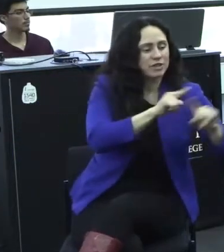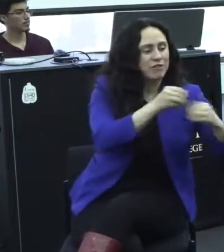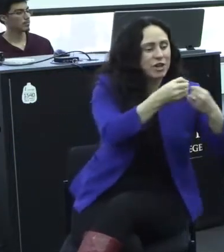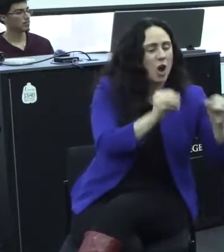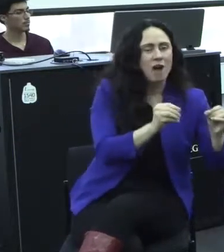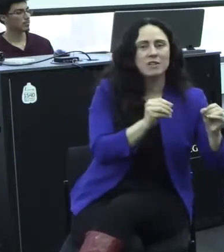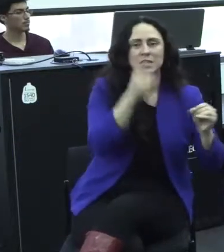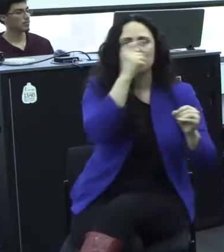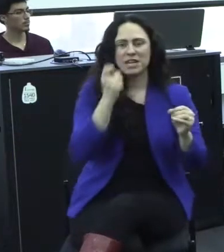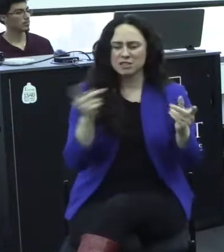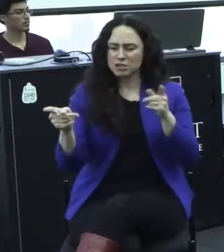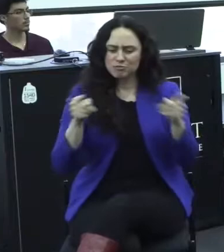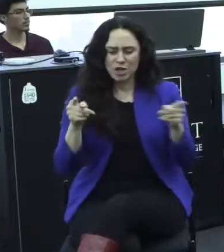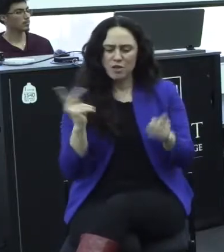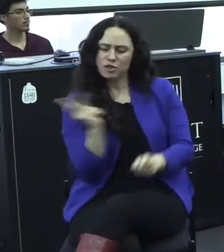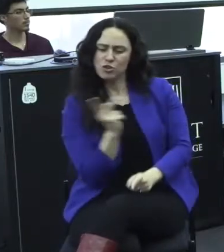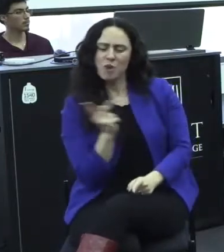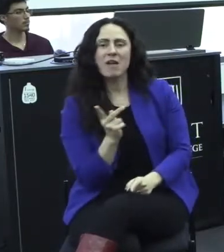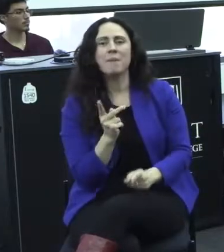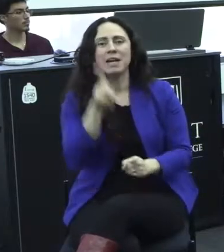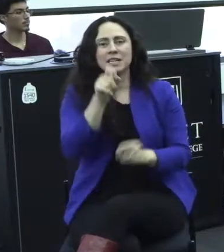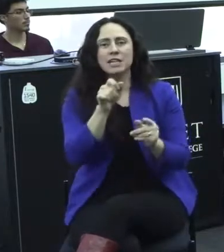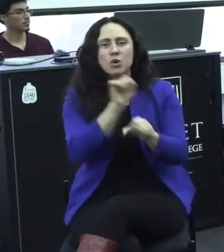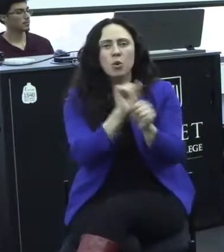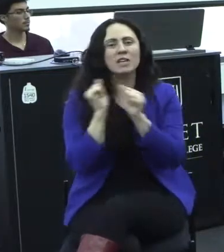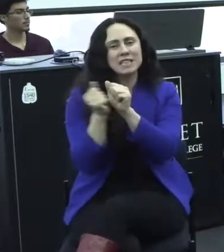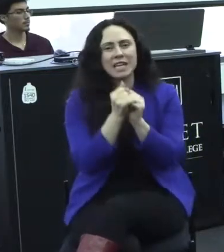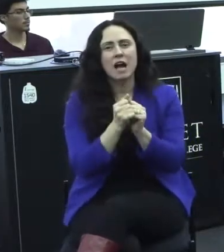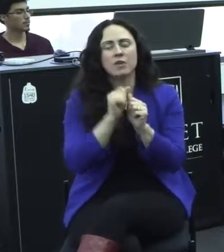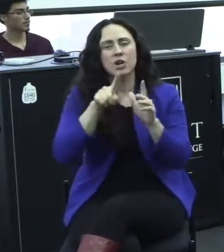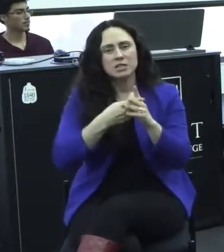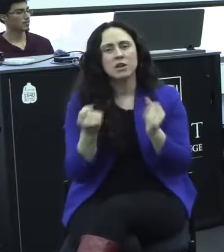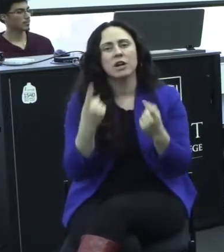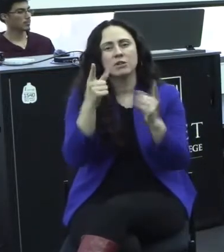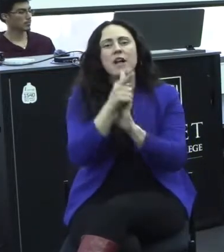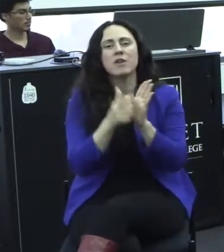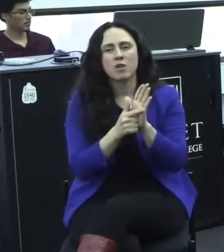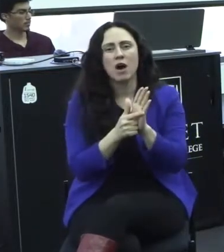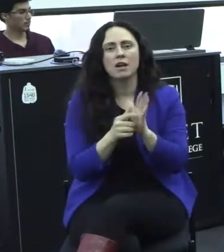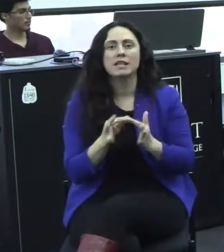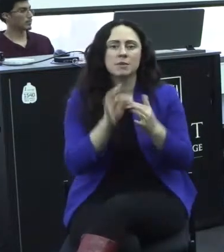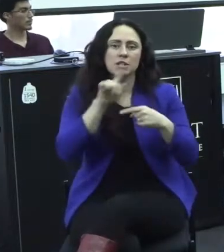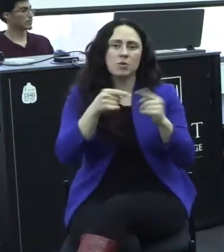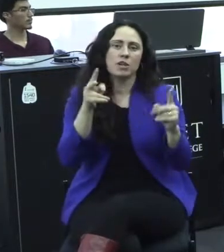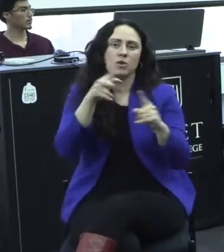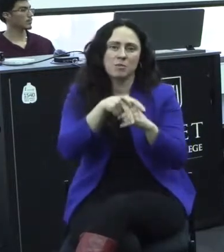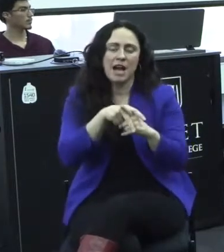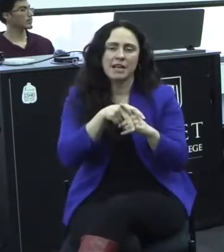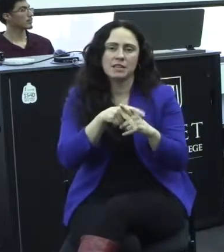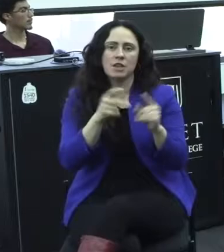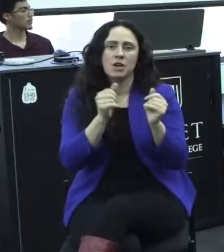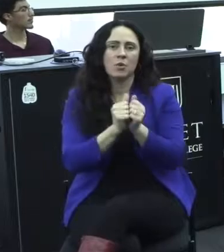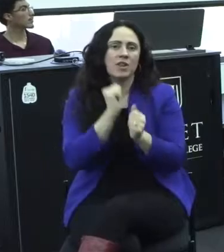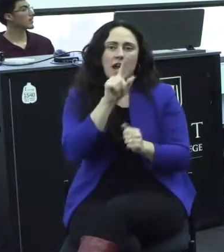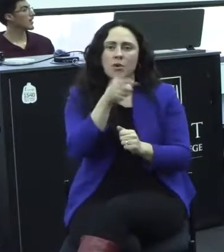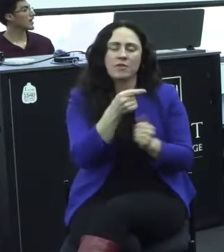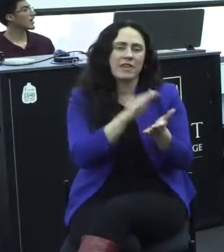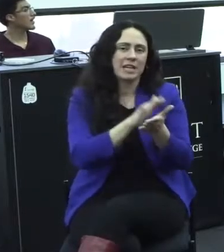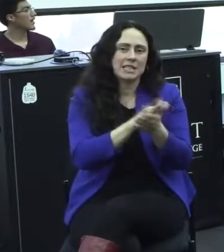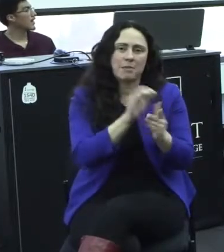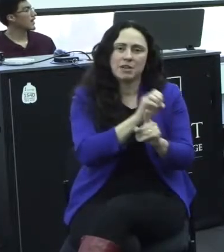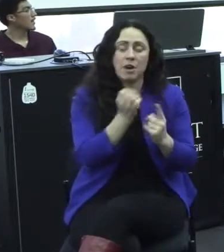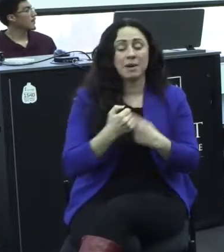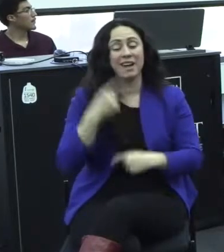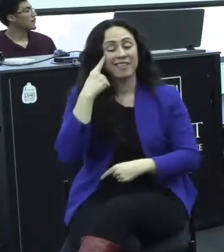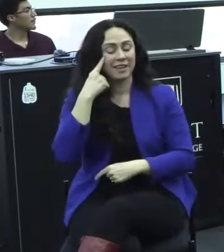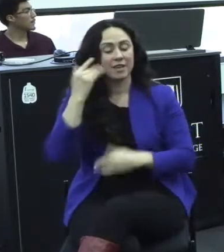together. And I think that's important in starting to understand this law, especially as we're going to apply it much broader than just the academic environment. Because I think at the